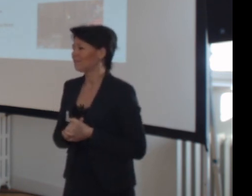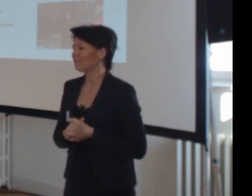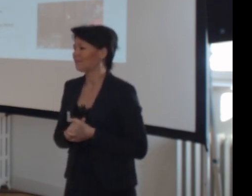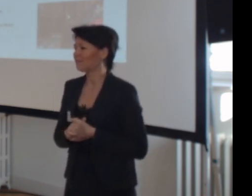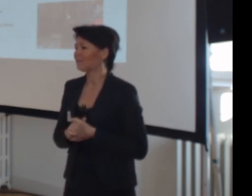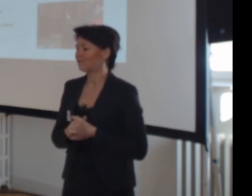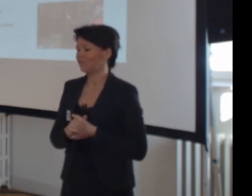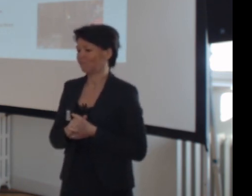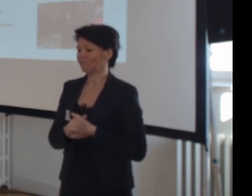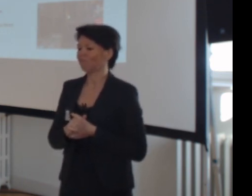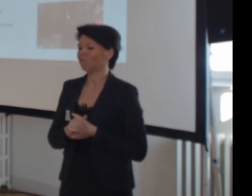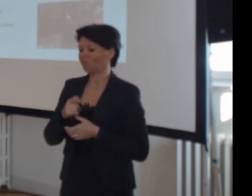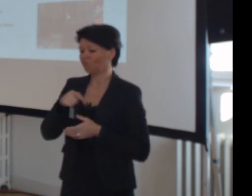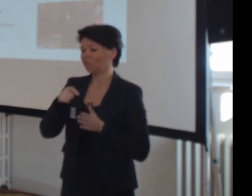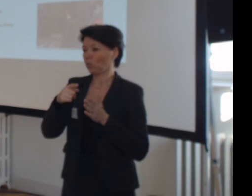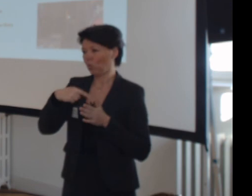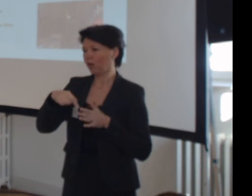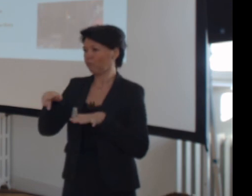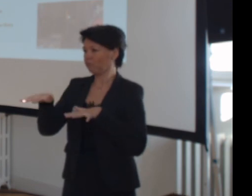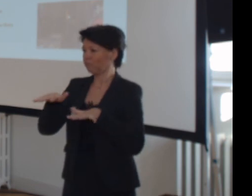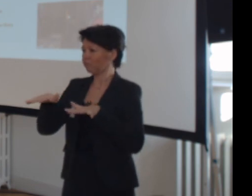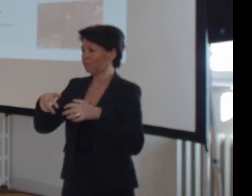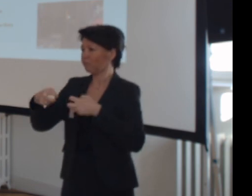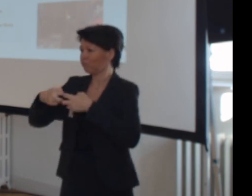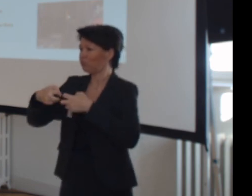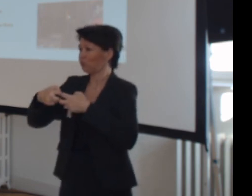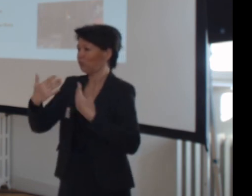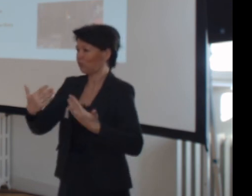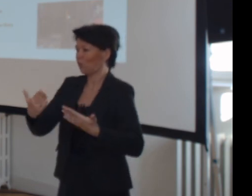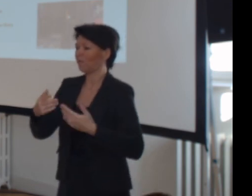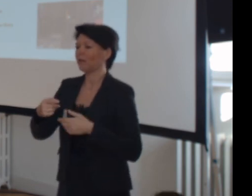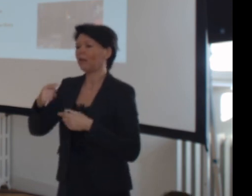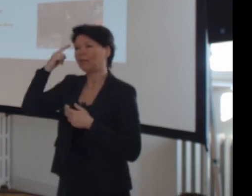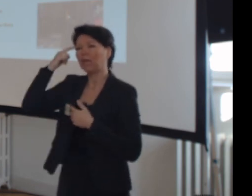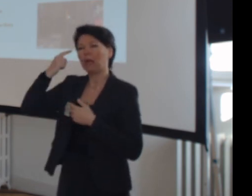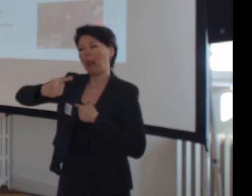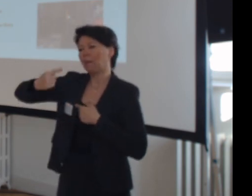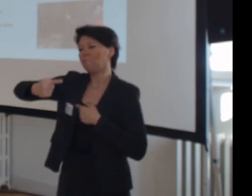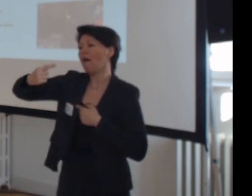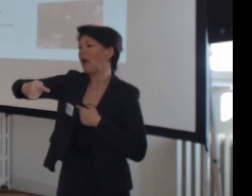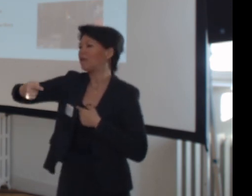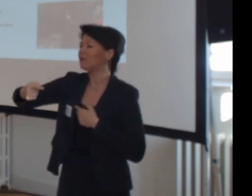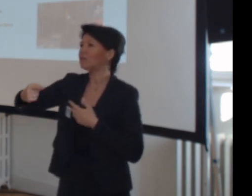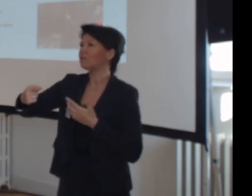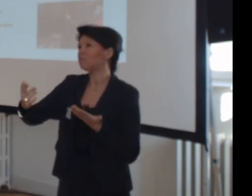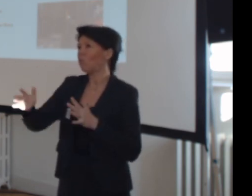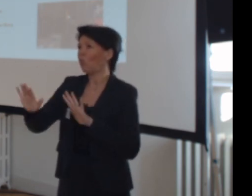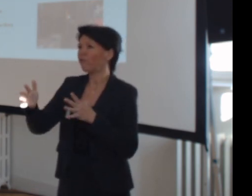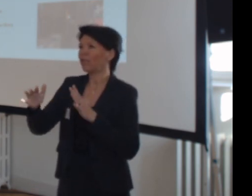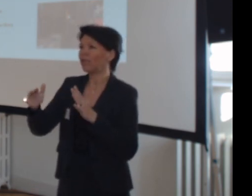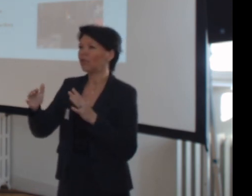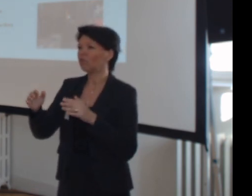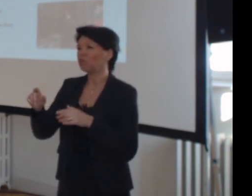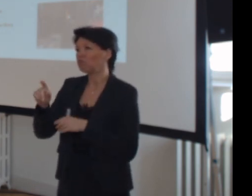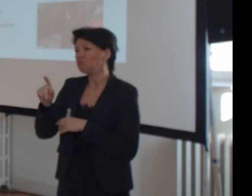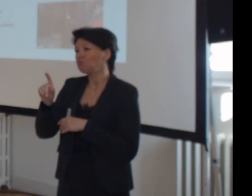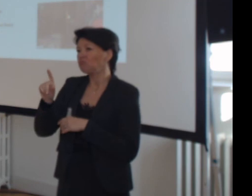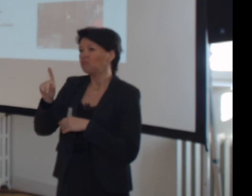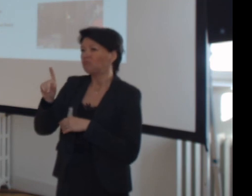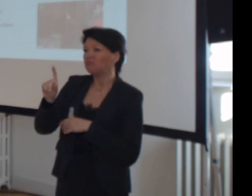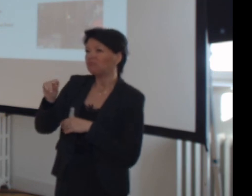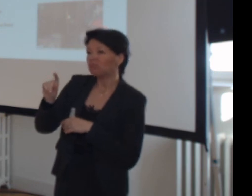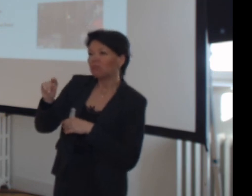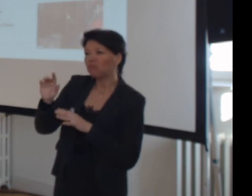we organize in Brussels. I think on a monthly basis we meet easily a dozen of